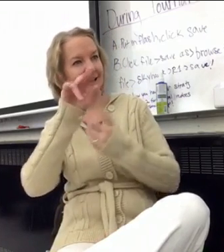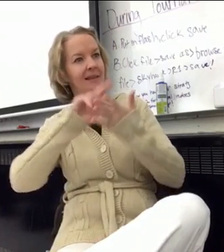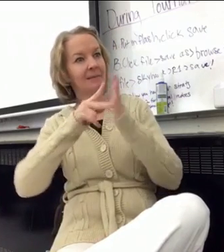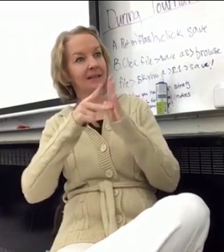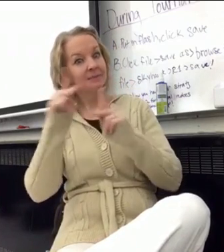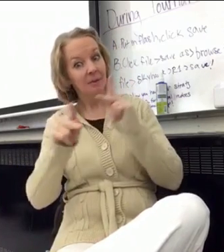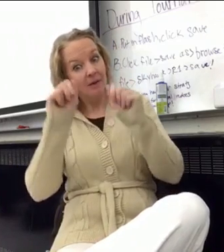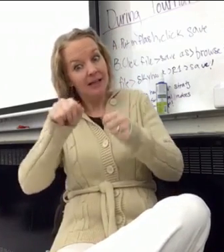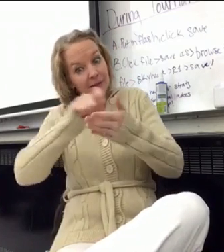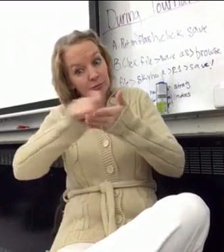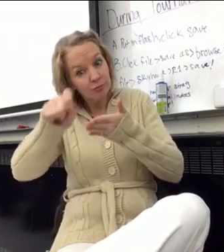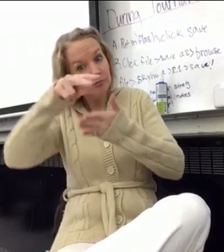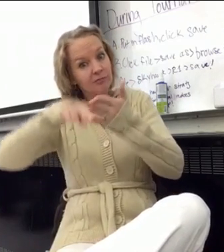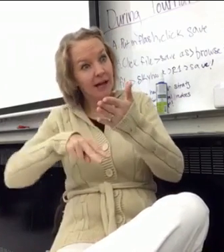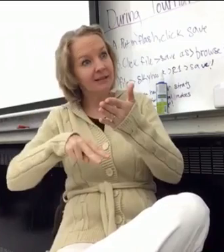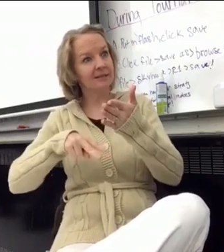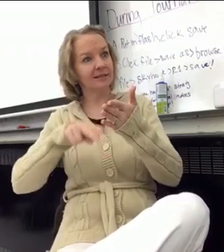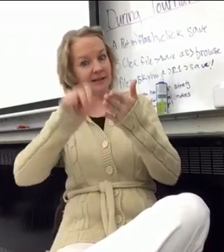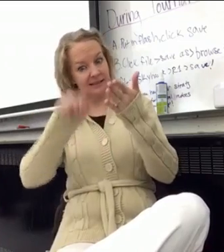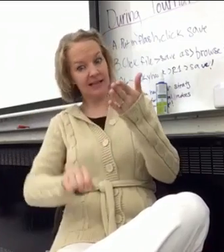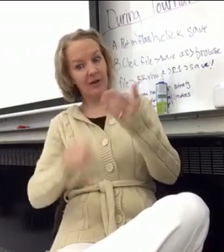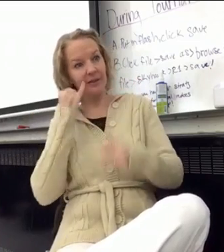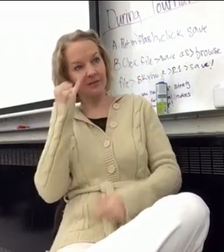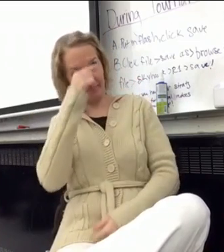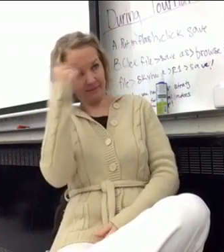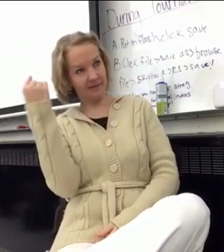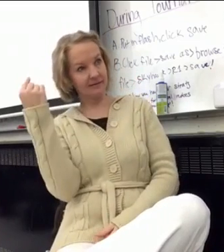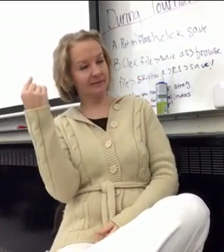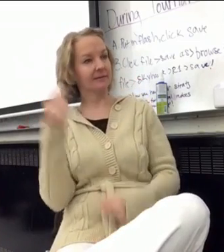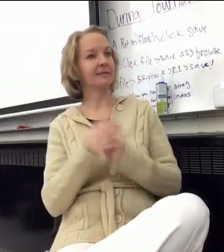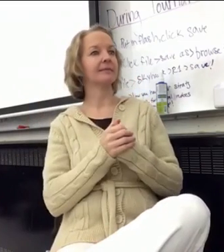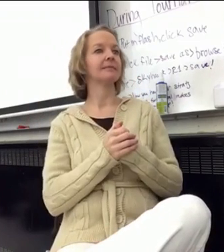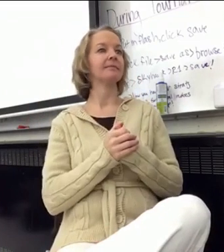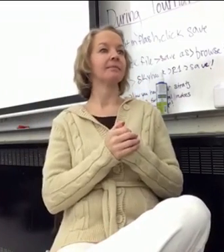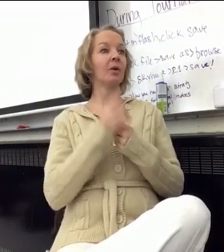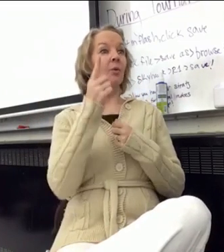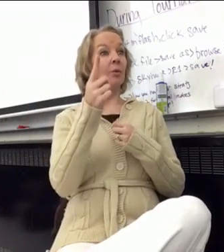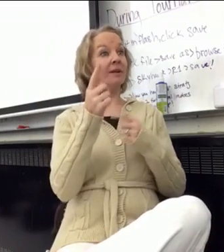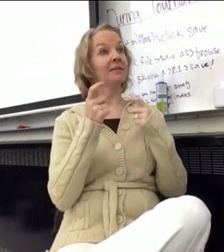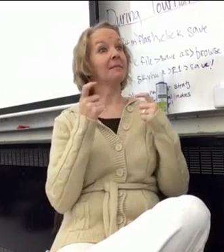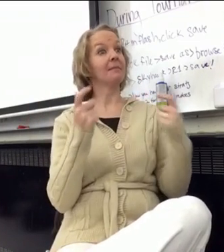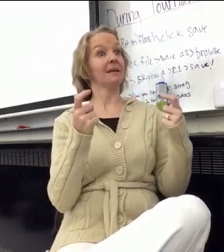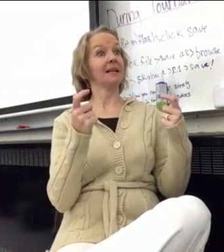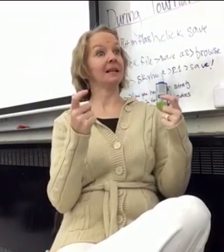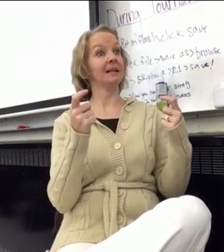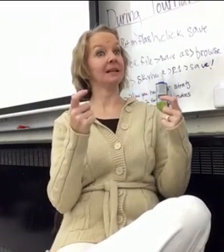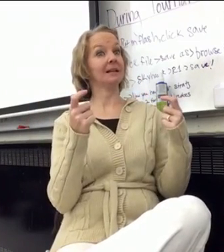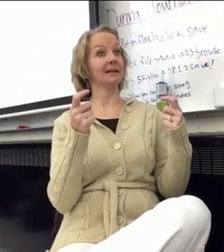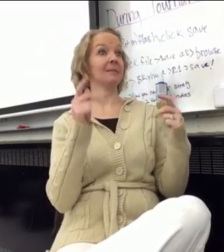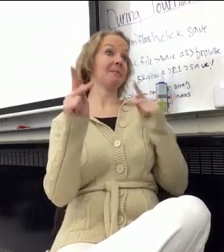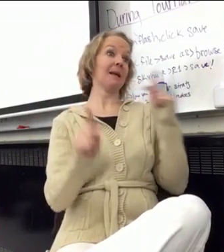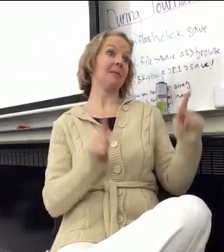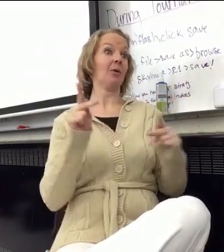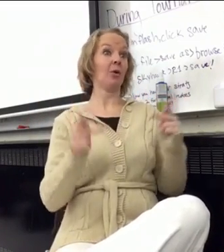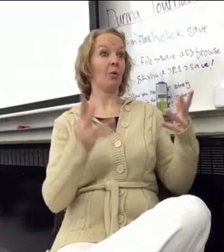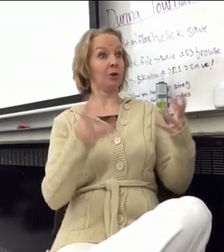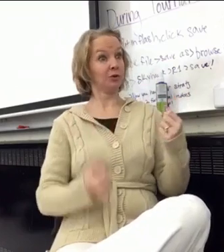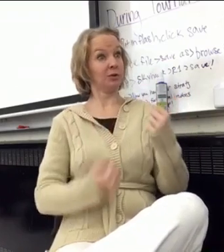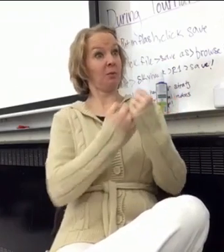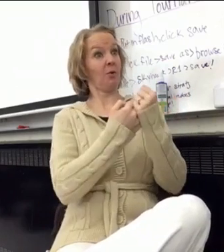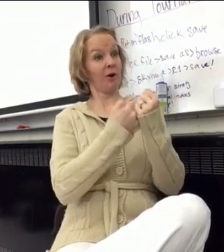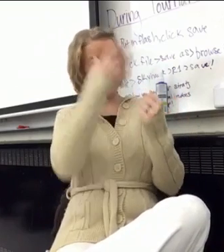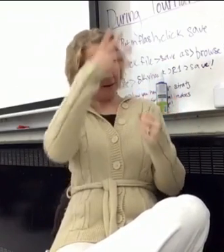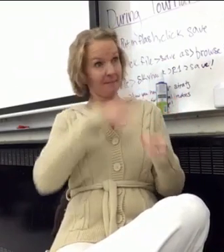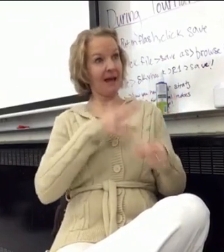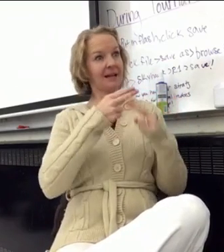people can read and write in the South who are African American. One of the big people who wanted to be able to support this is a guy